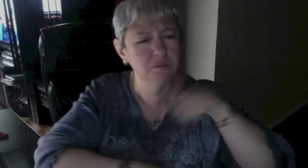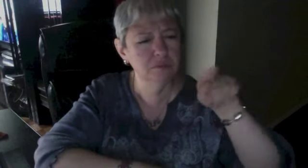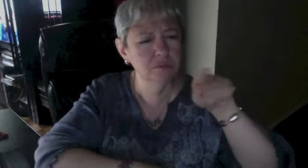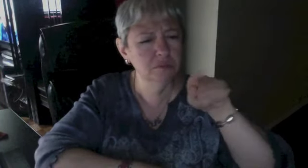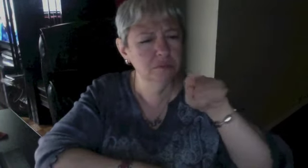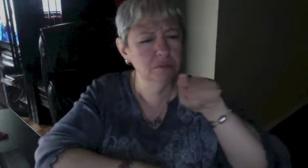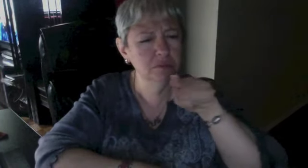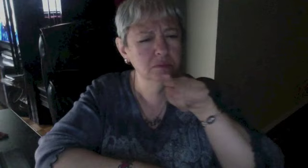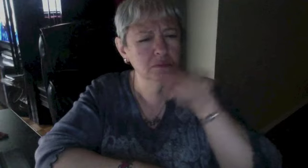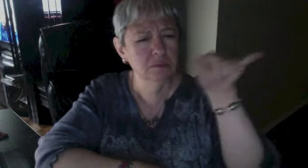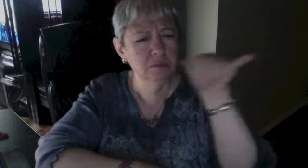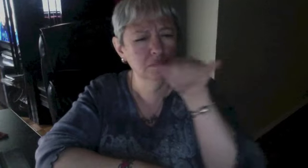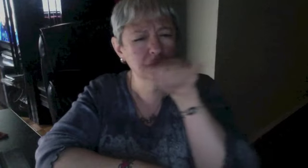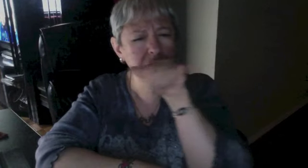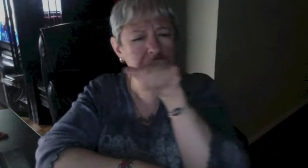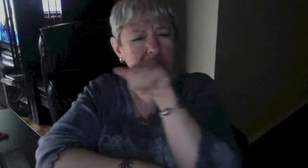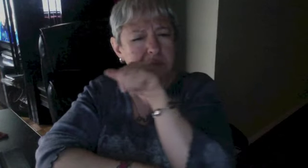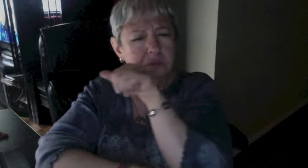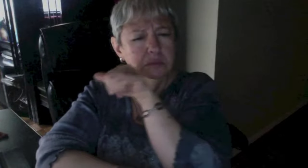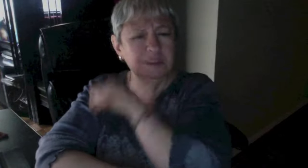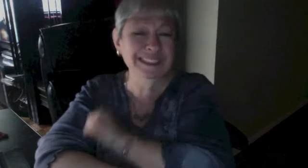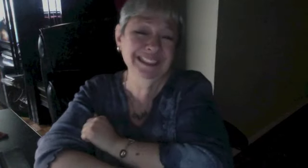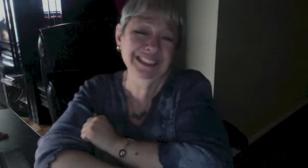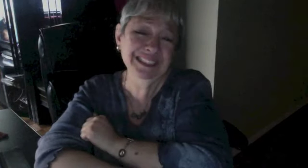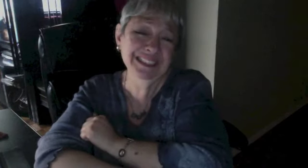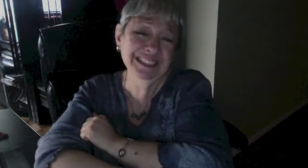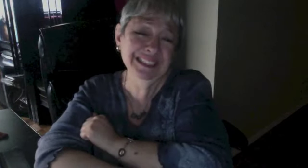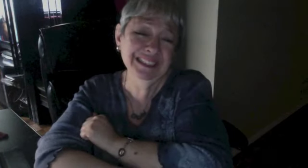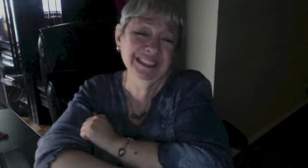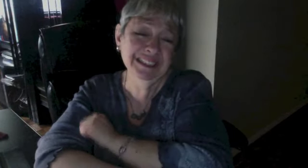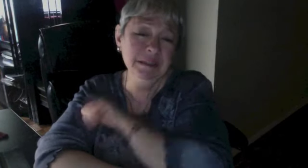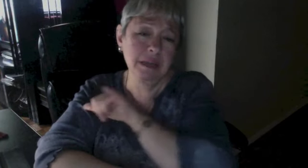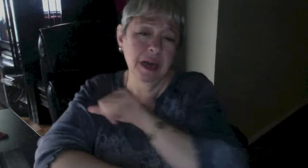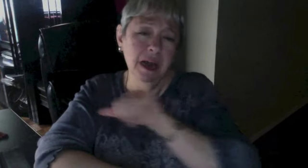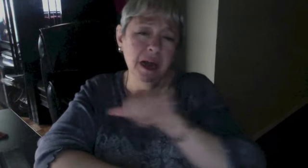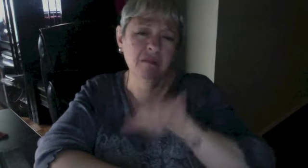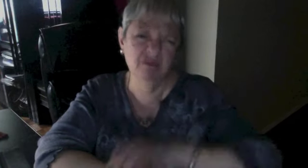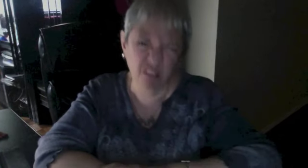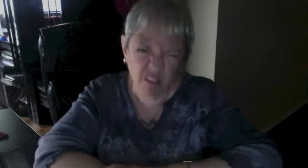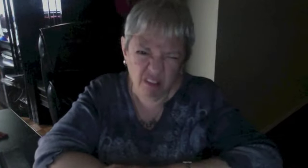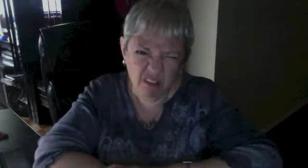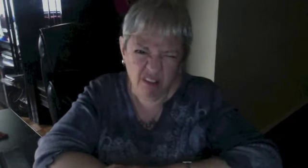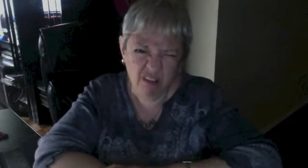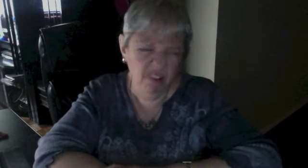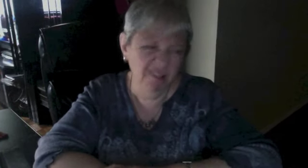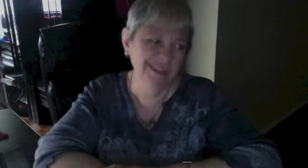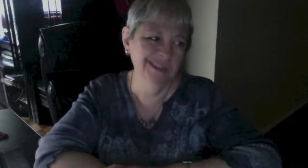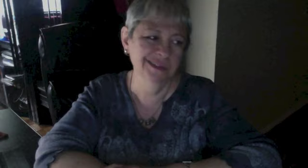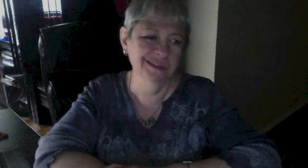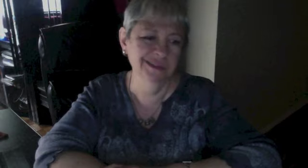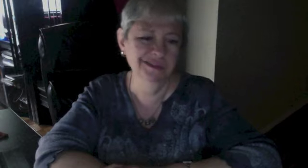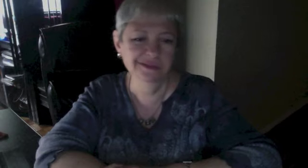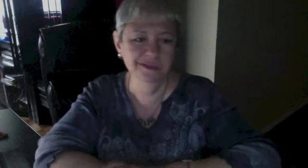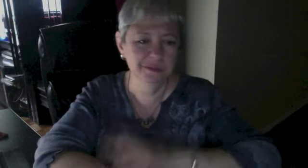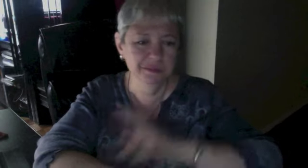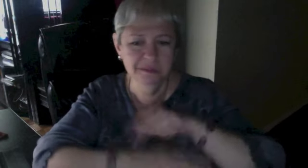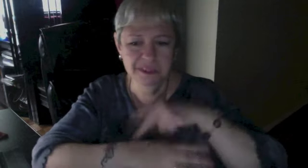Sorry, Coach, were you saying something? Upgrade to a better entertainment experience guaranteed. Just call and save. Time